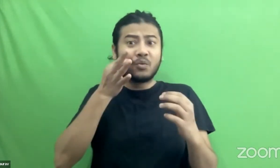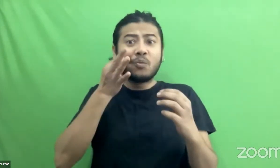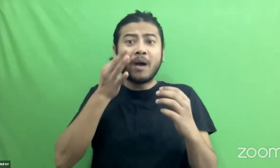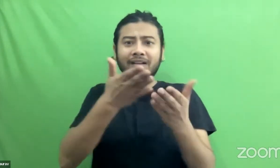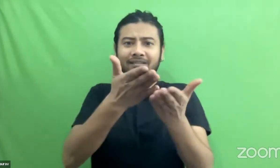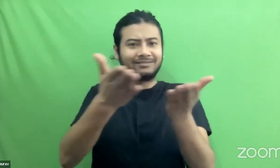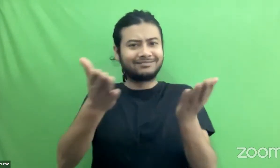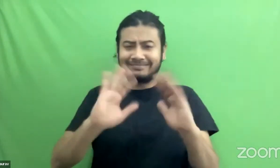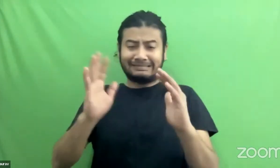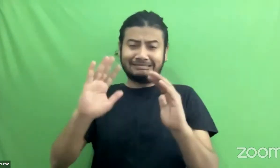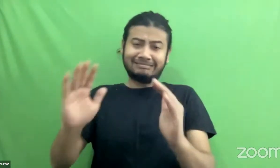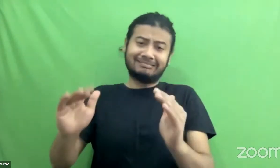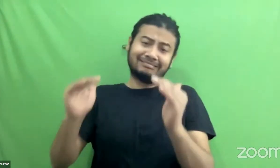take any form.